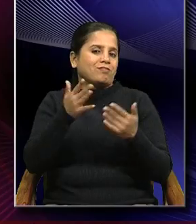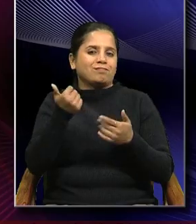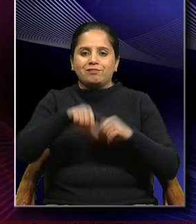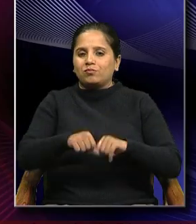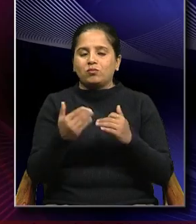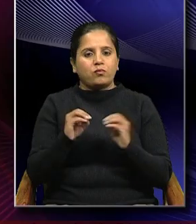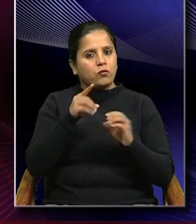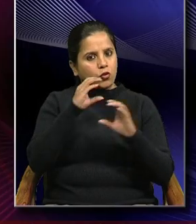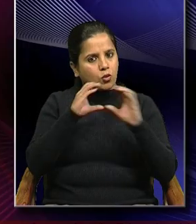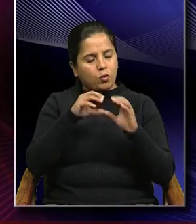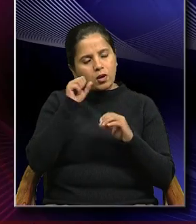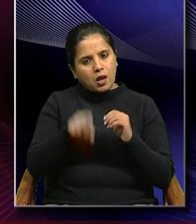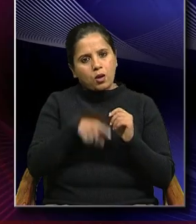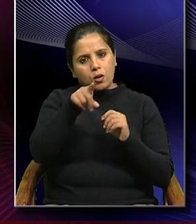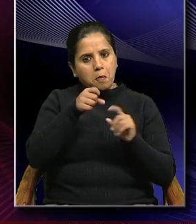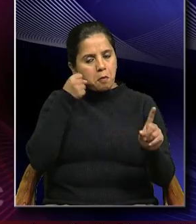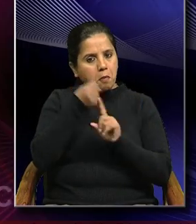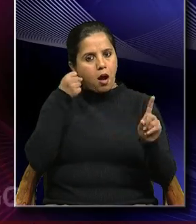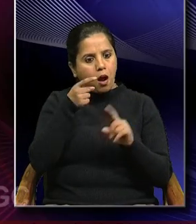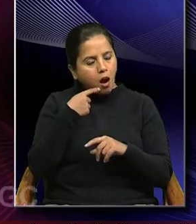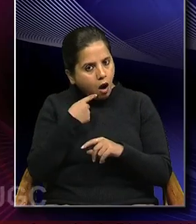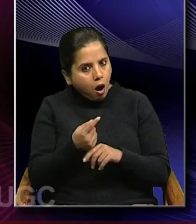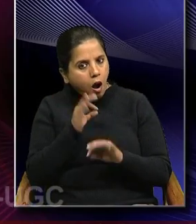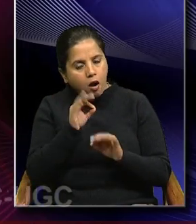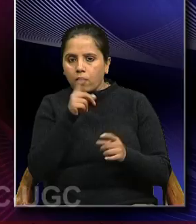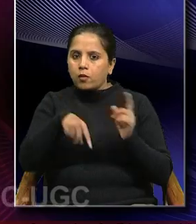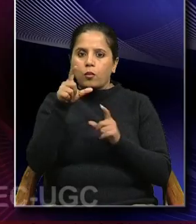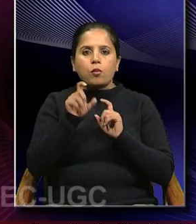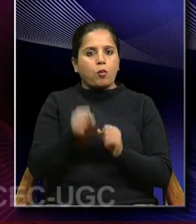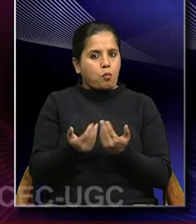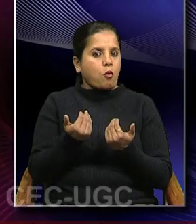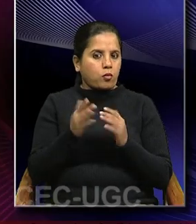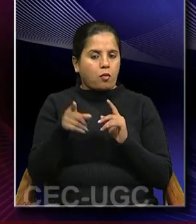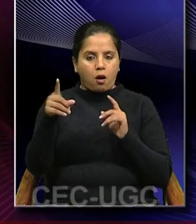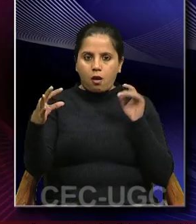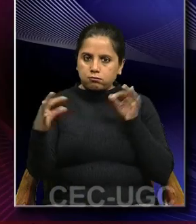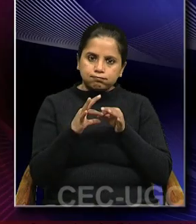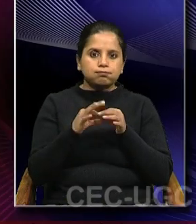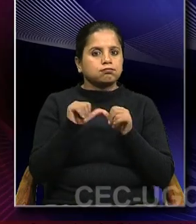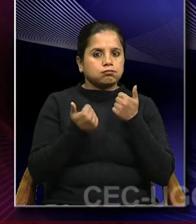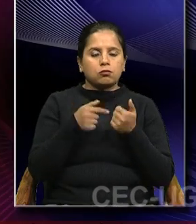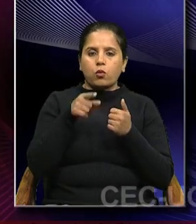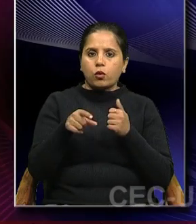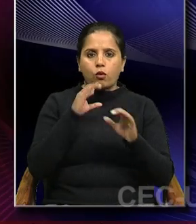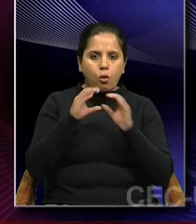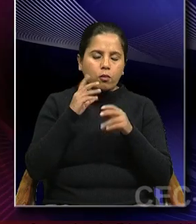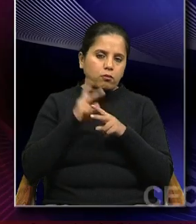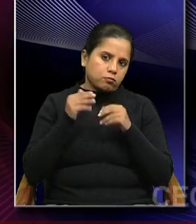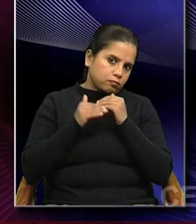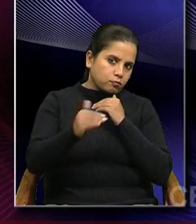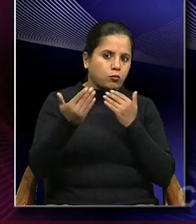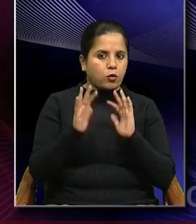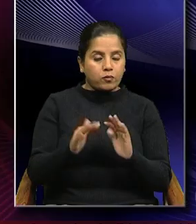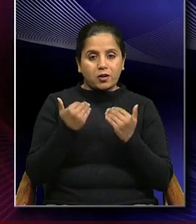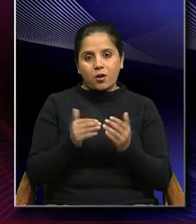your communication lasting one, impactful one, and also there would be a consistency into your communication. So, with